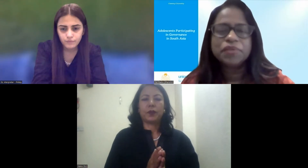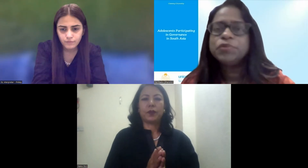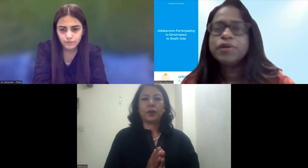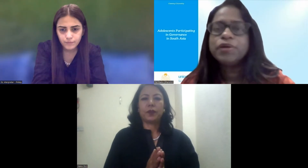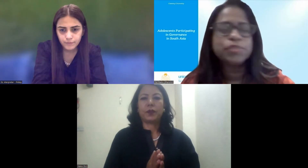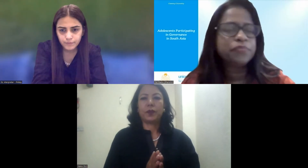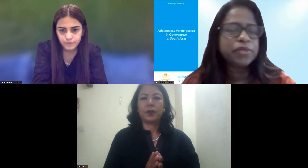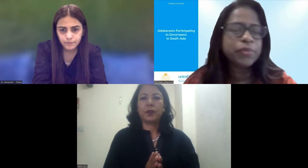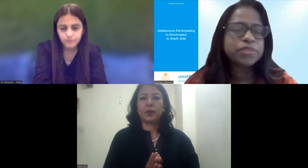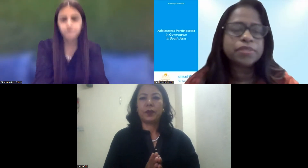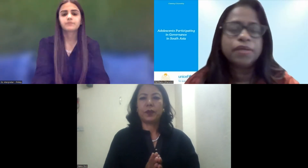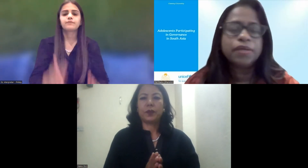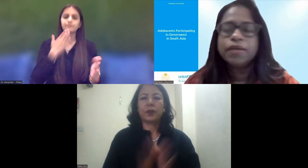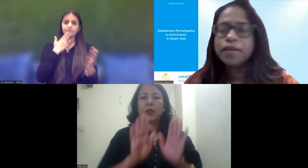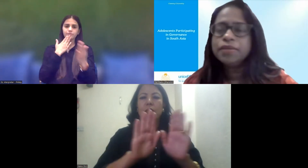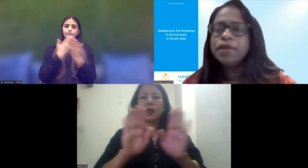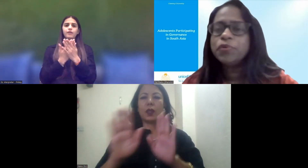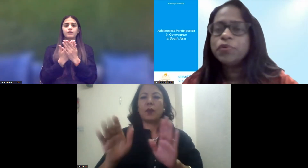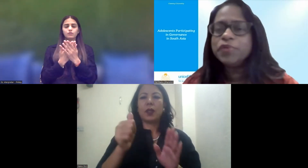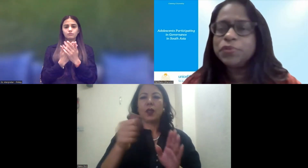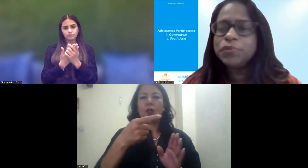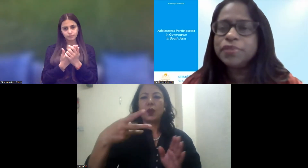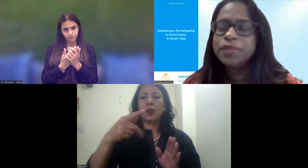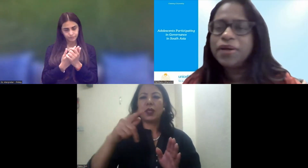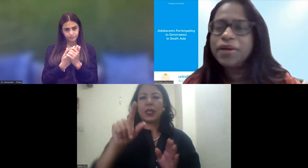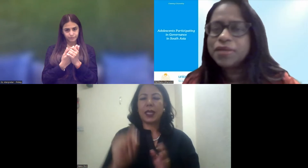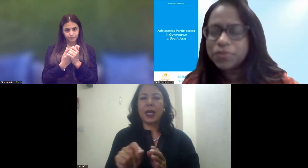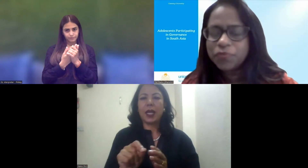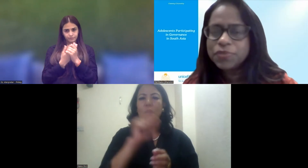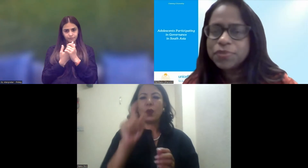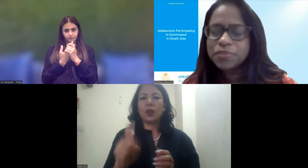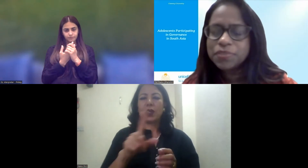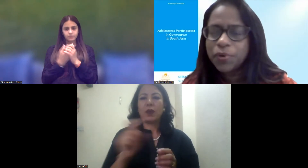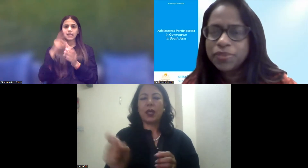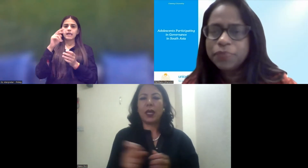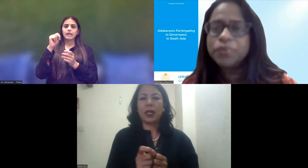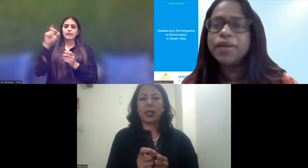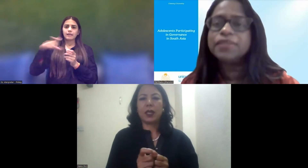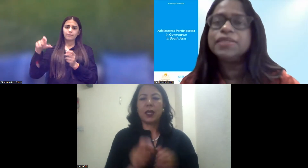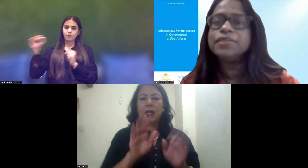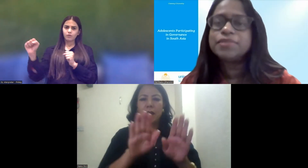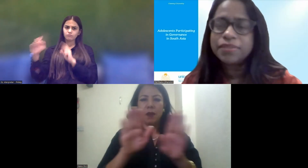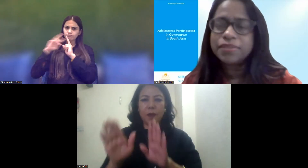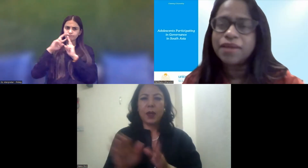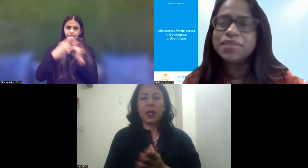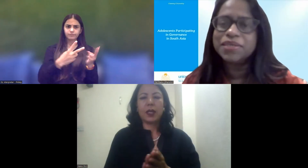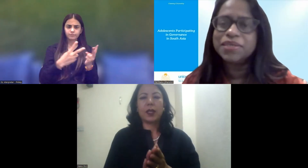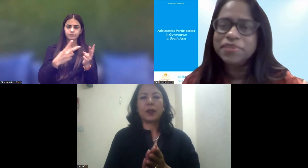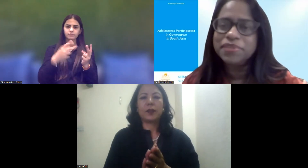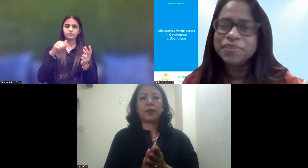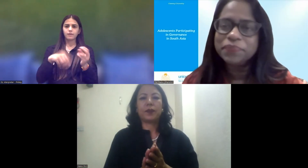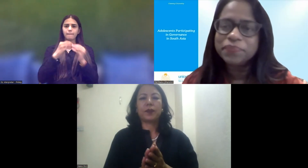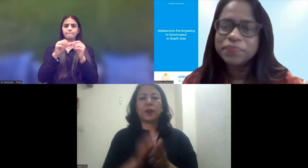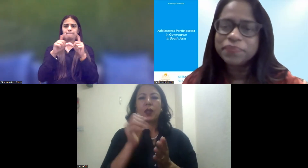Thank you, Anushka, for that question. Can I hand over to the Nepal country office to respond about Bardia district and